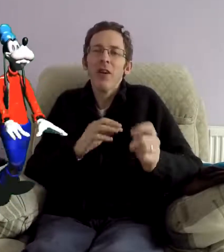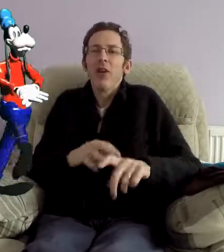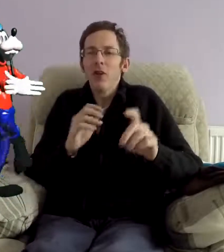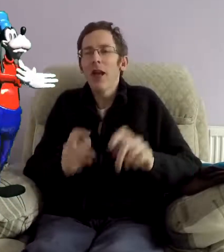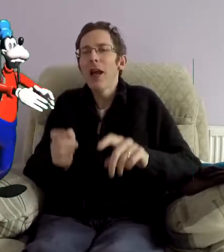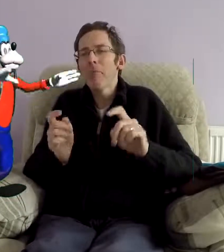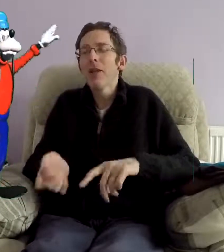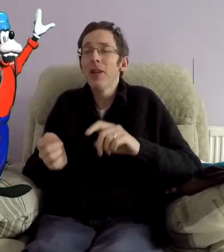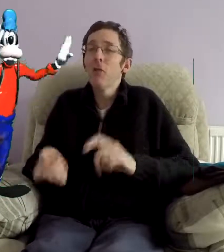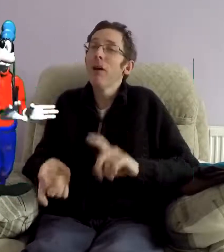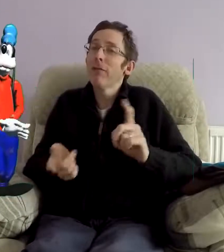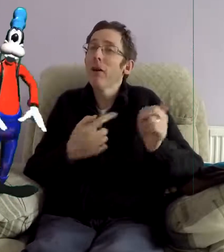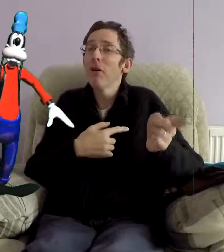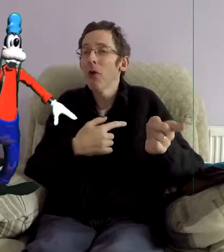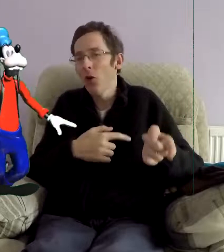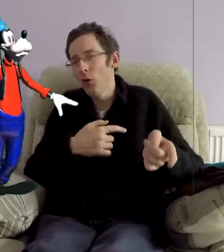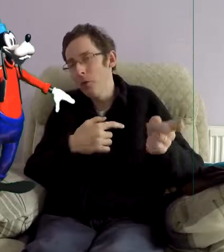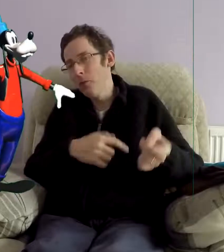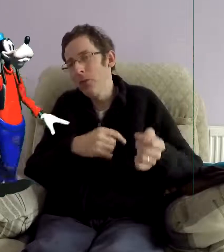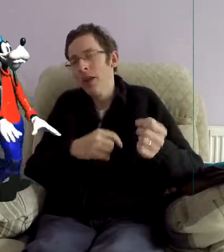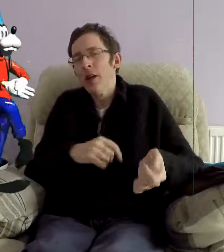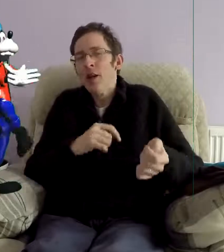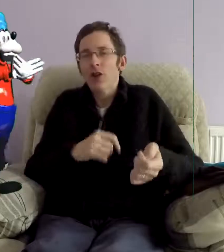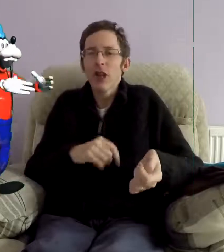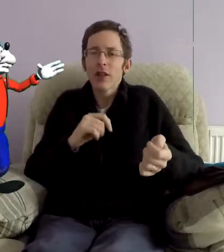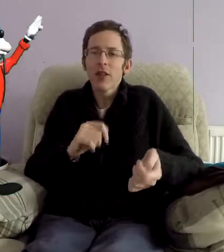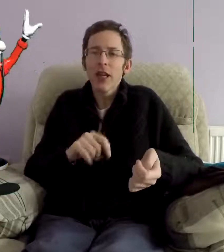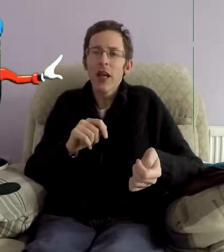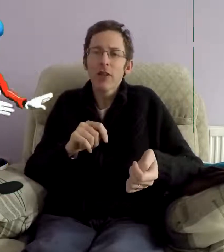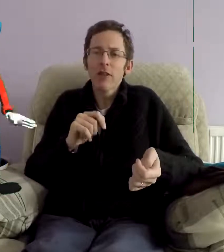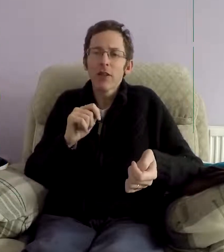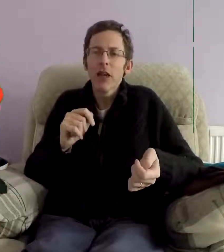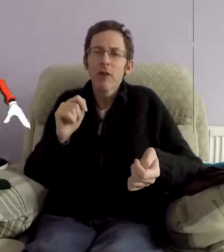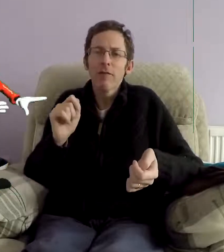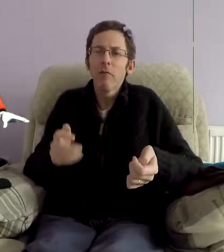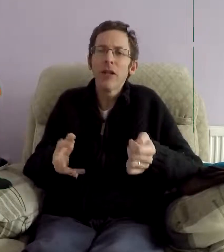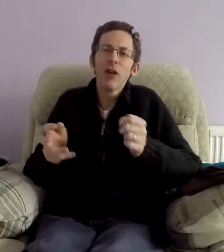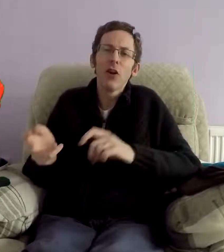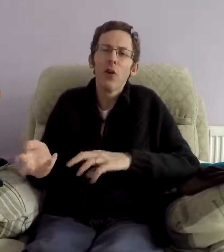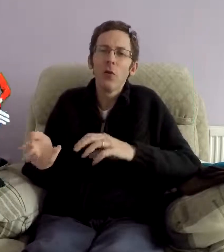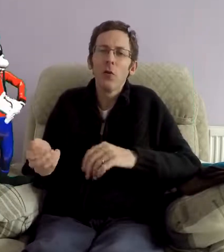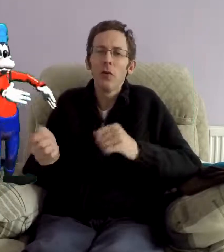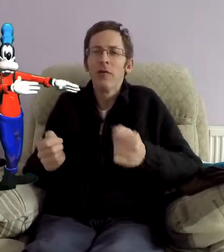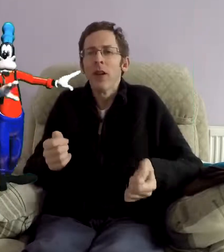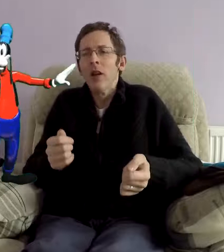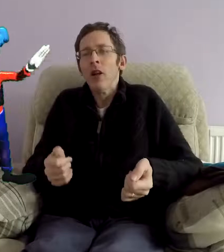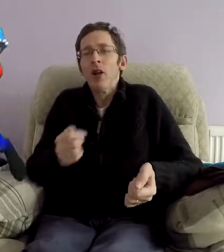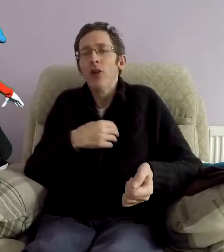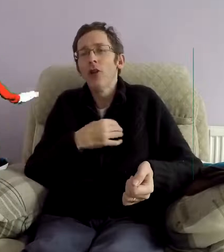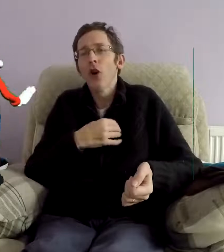You led me away from home just to save yourself from being alone. You stole